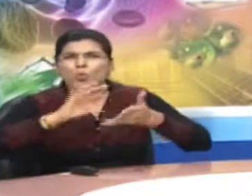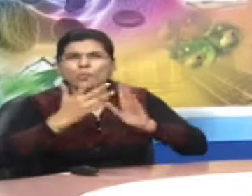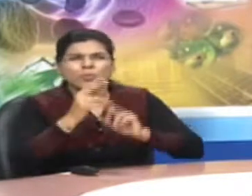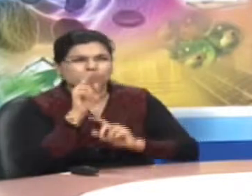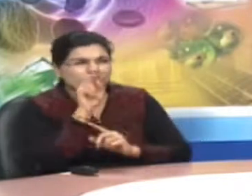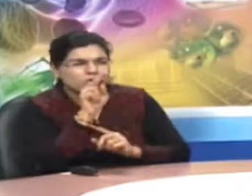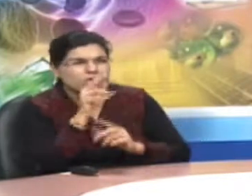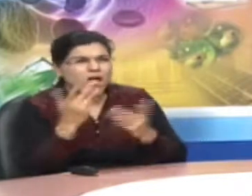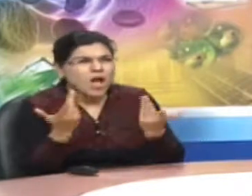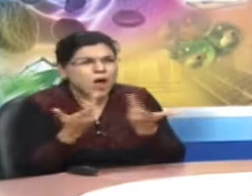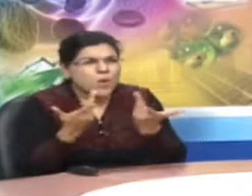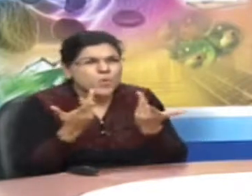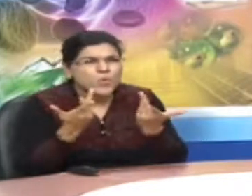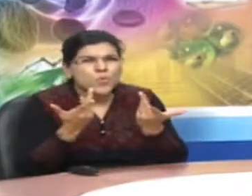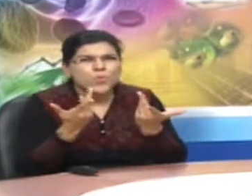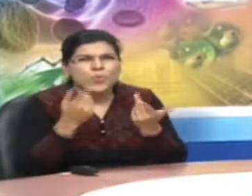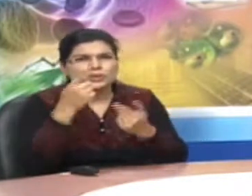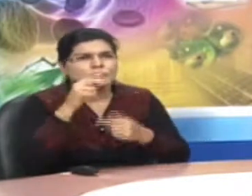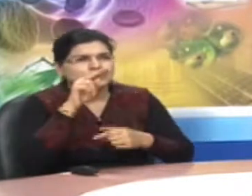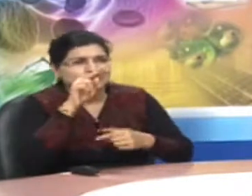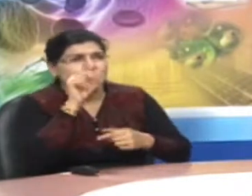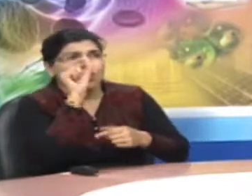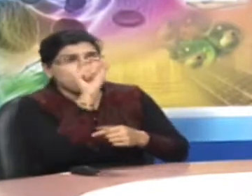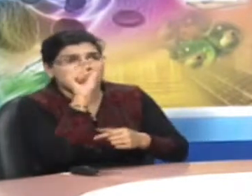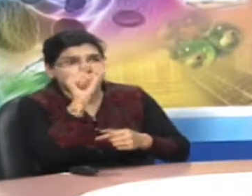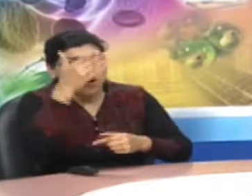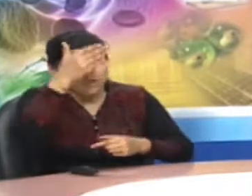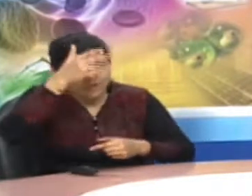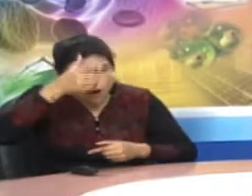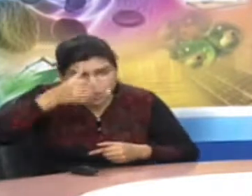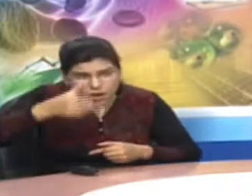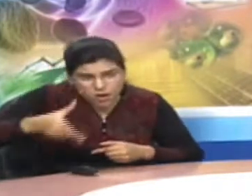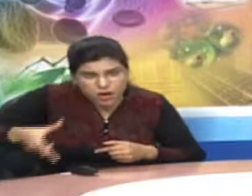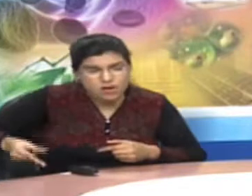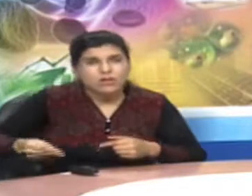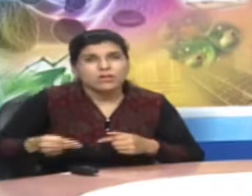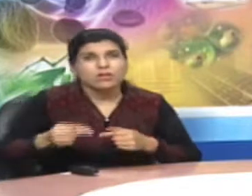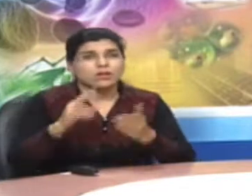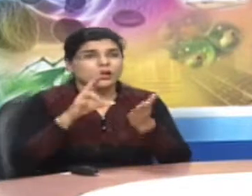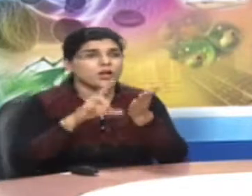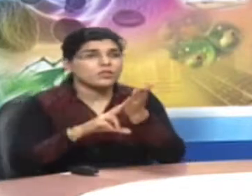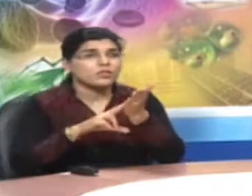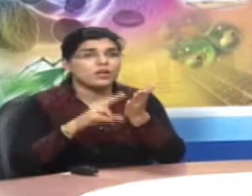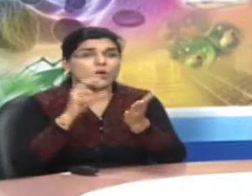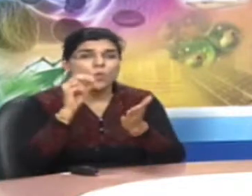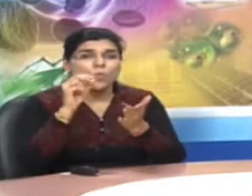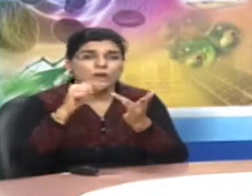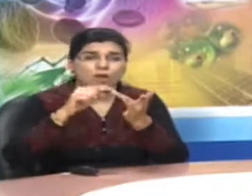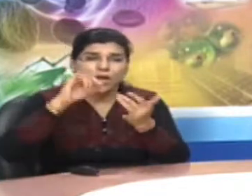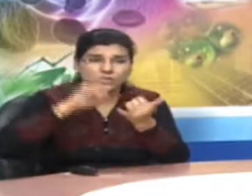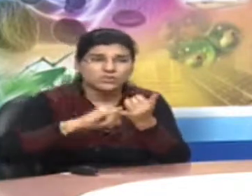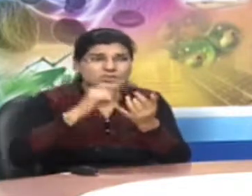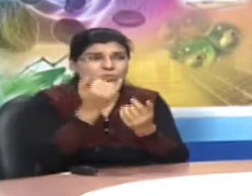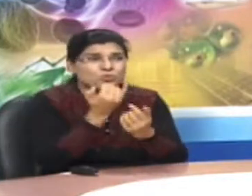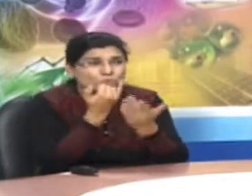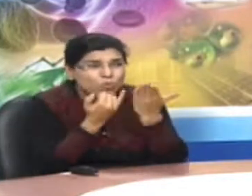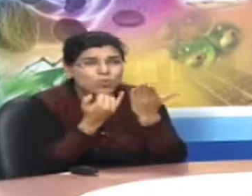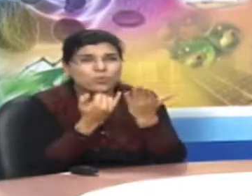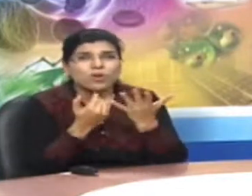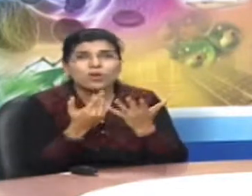So for example, if you've done 50 slides and you've done the same error in 50 slides, will you be able to change it all together